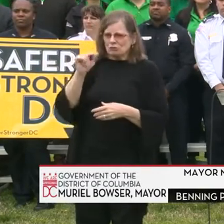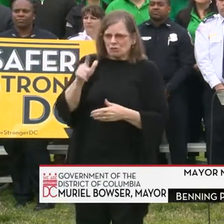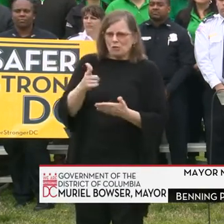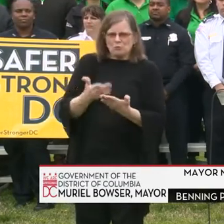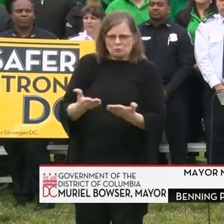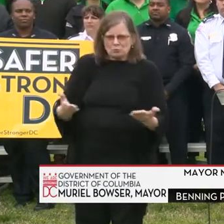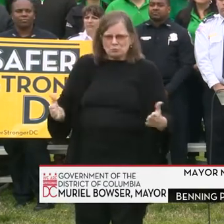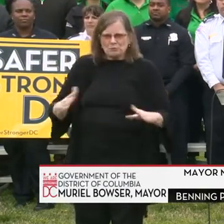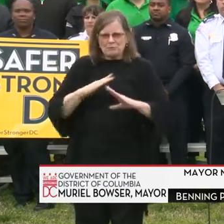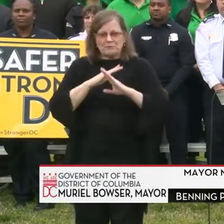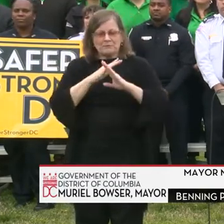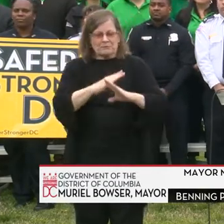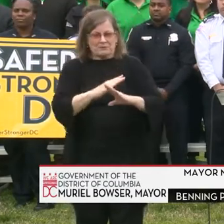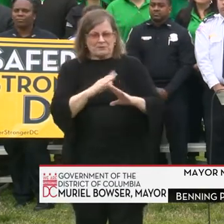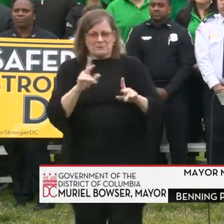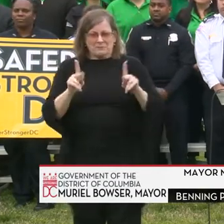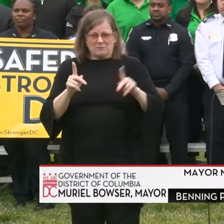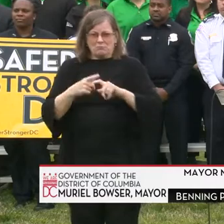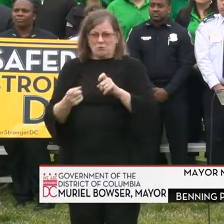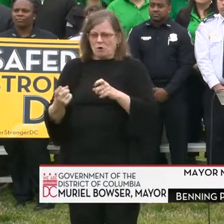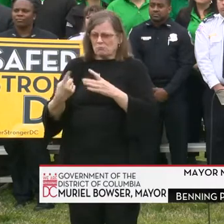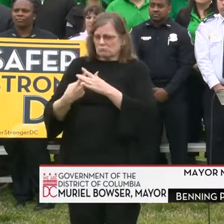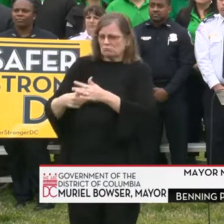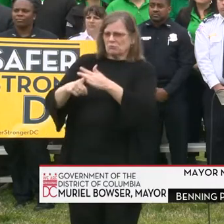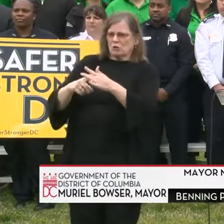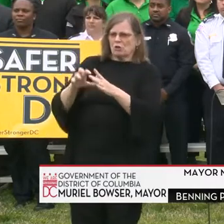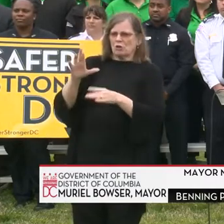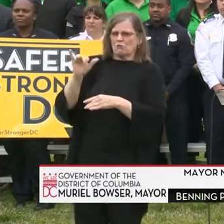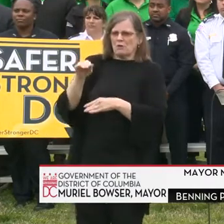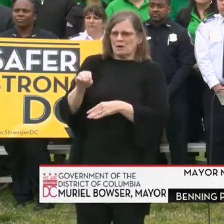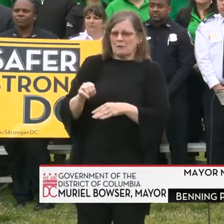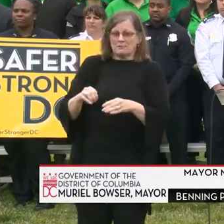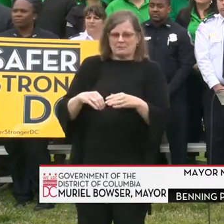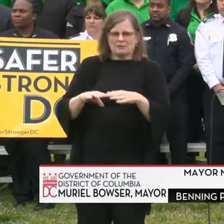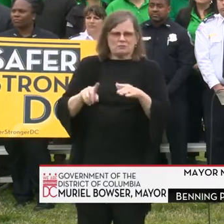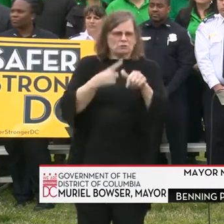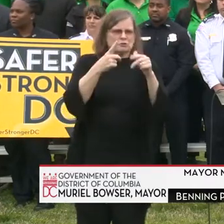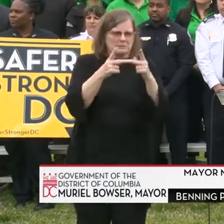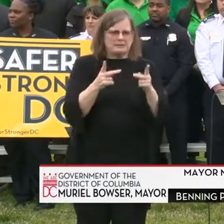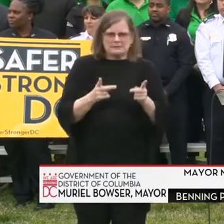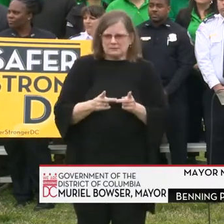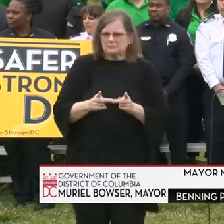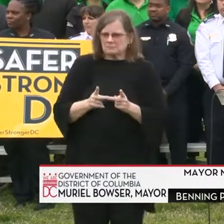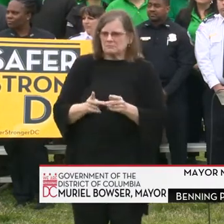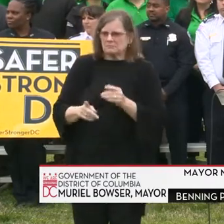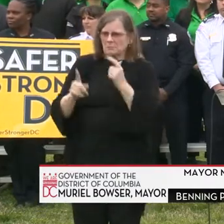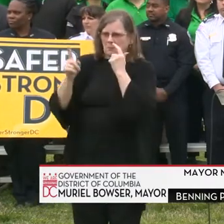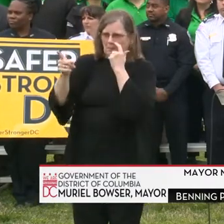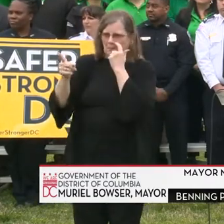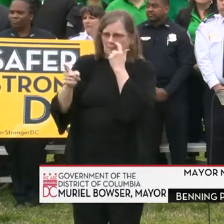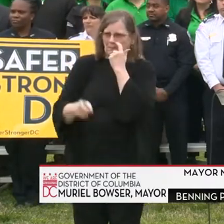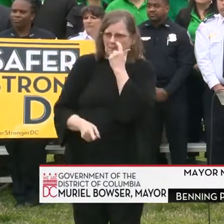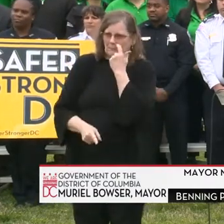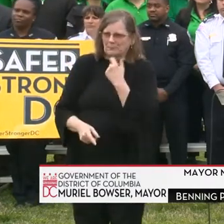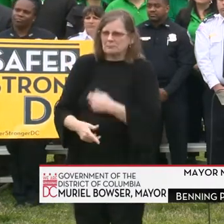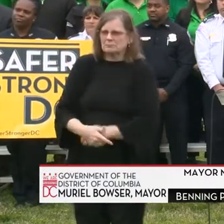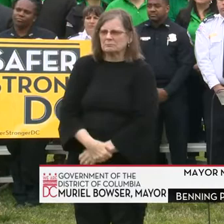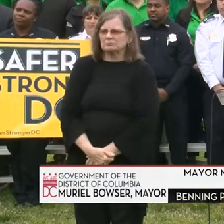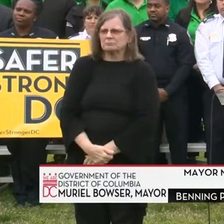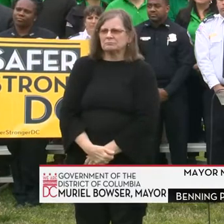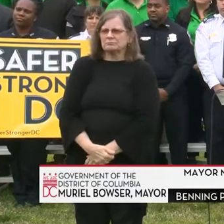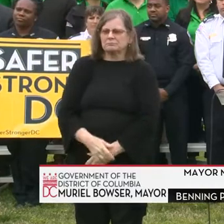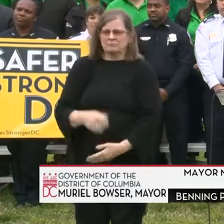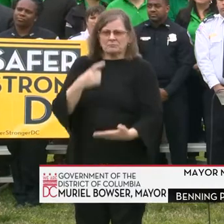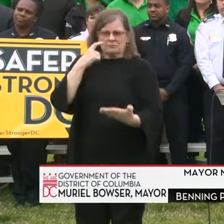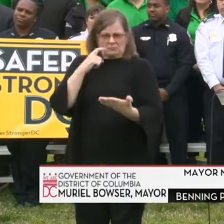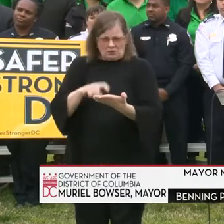involved in crime in the first place. Did you select this area because of the increase? I noticed that the homicides are twice what they were last year in